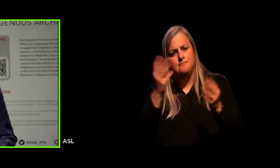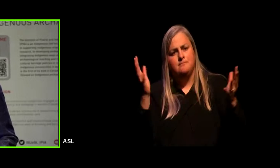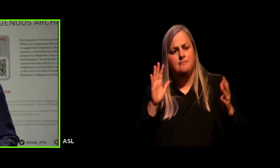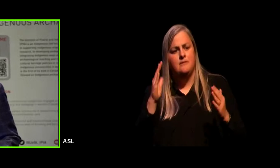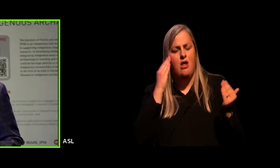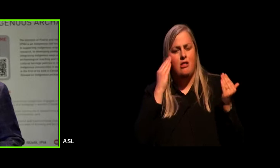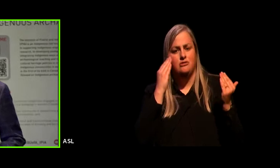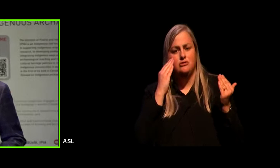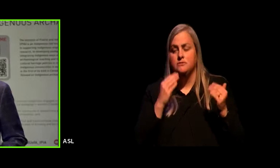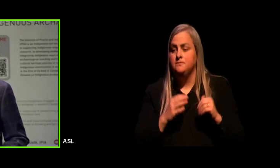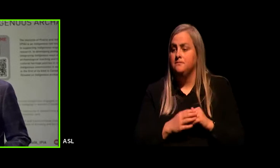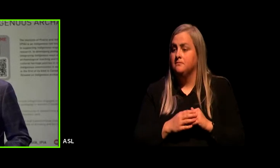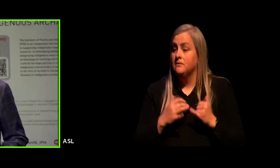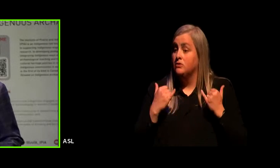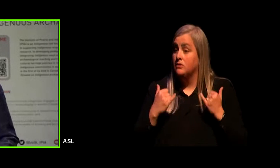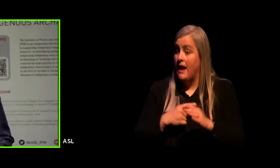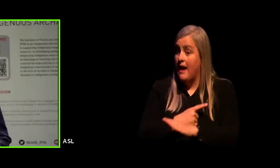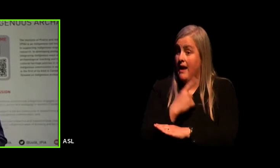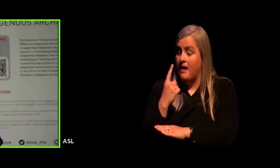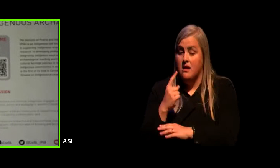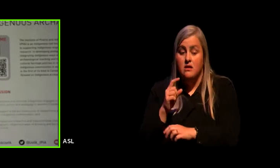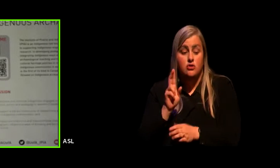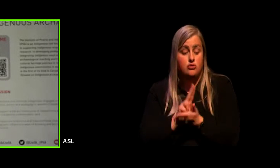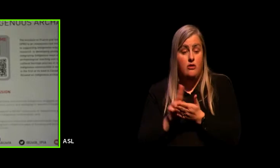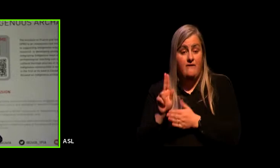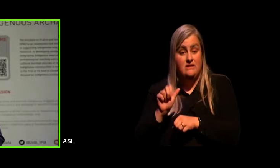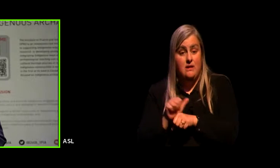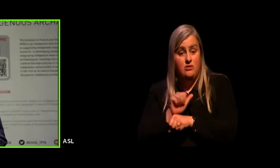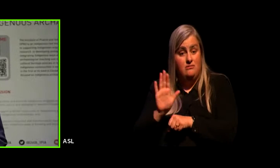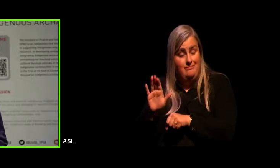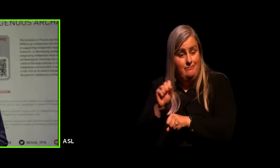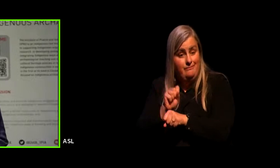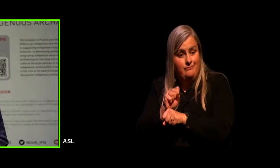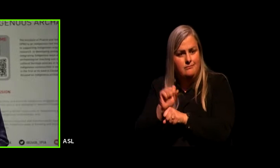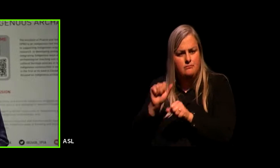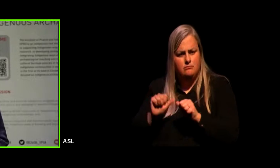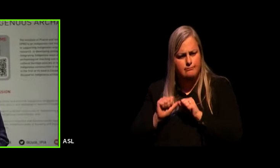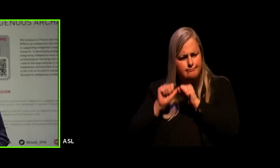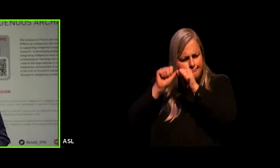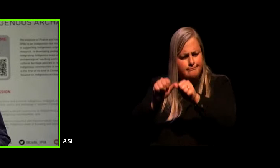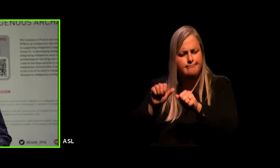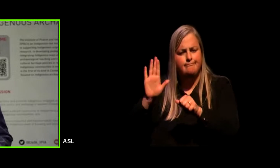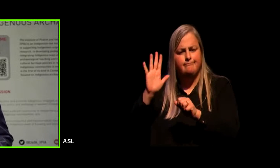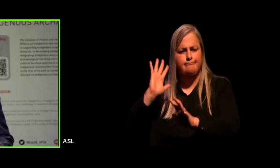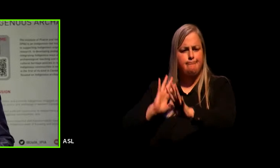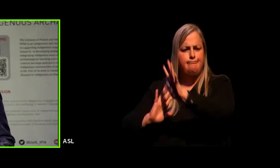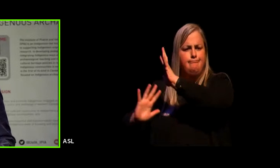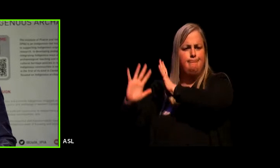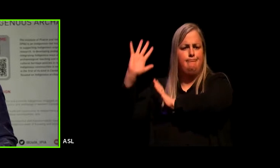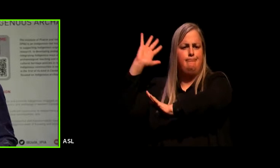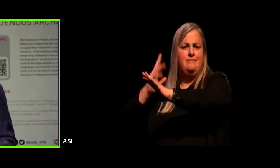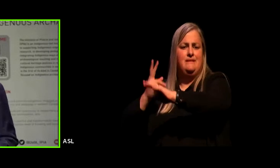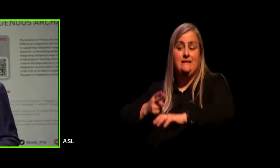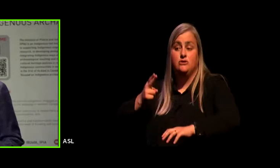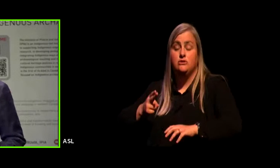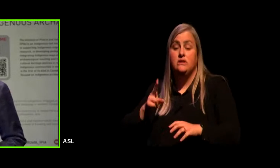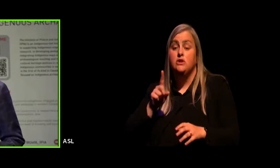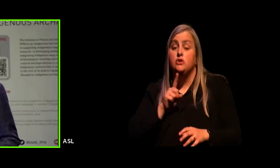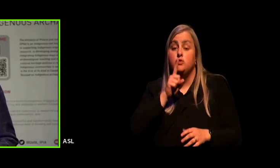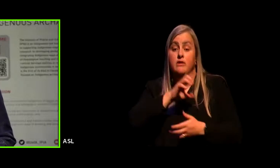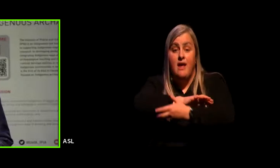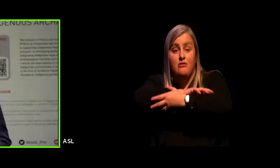done today at the University of Alberta is a continuation of that long history. And truth and reconciliation is a journey